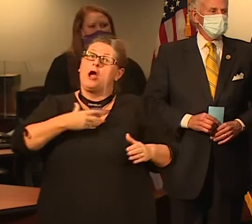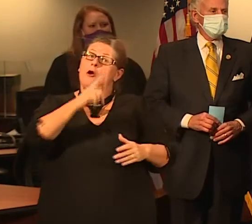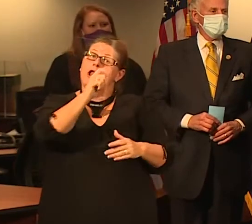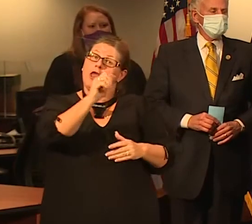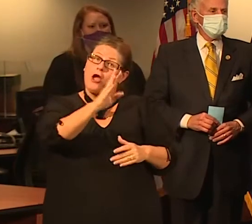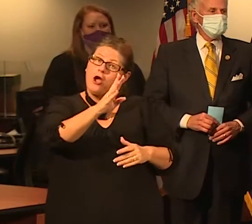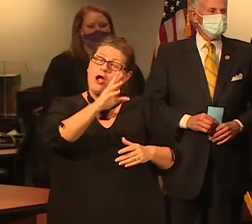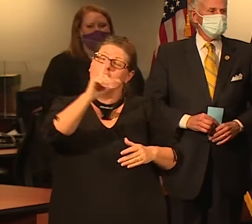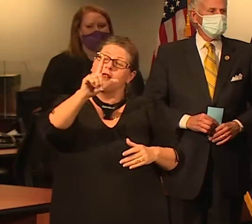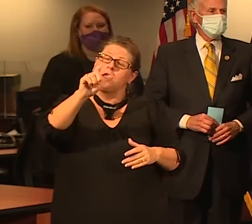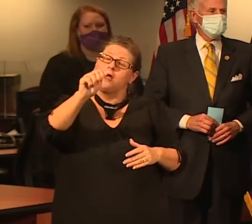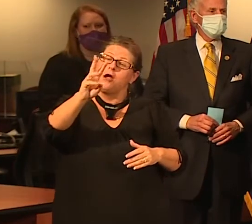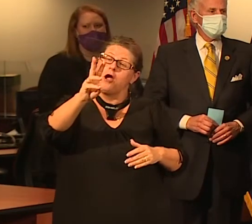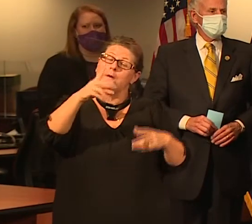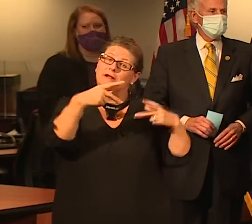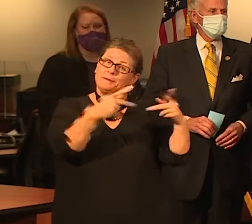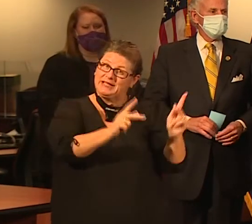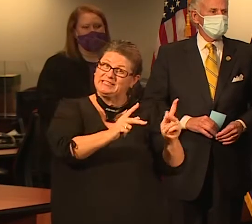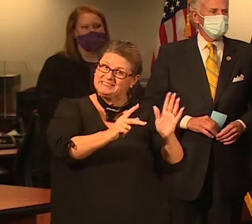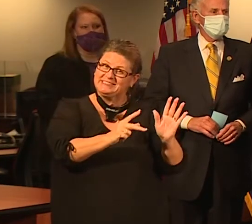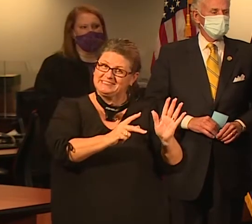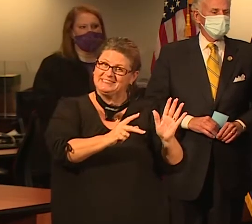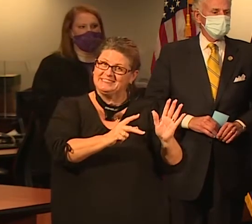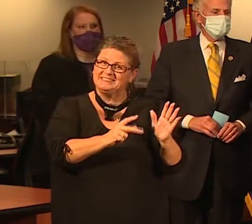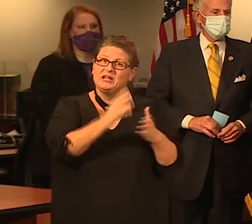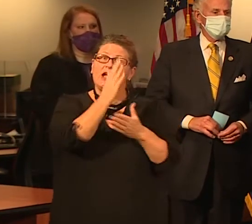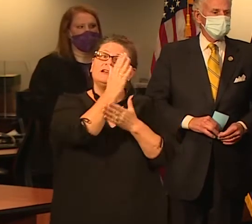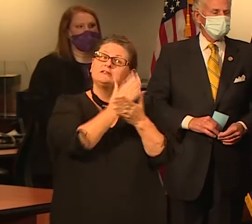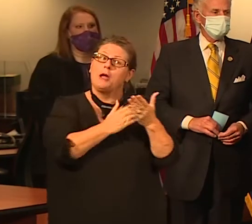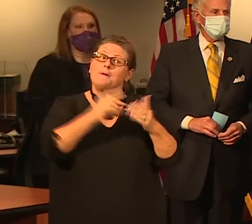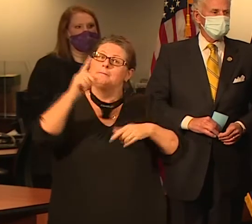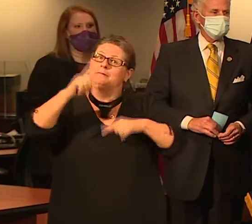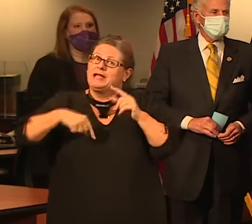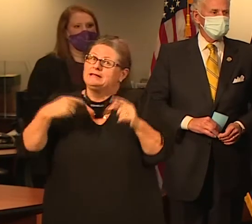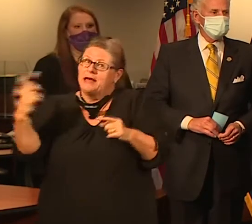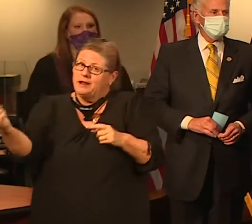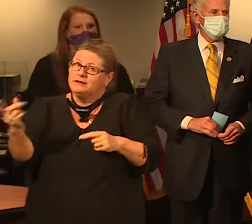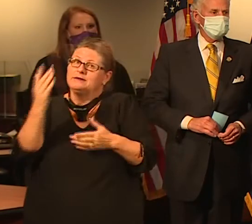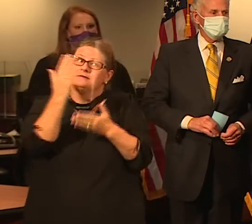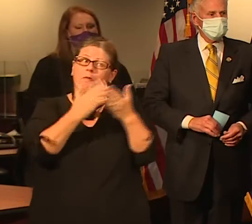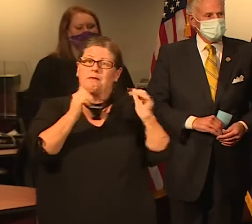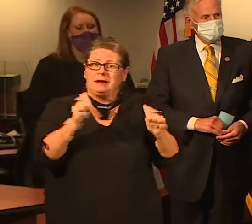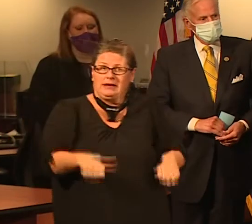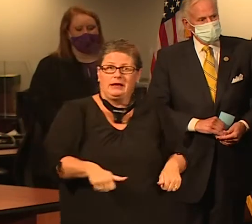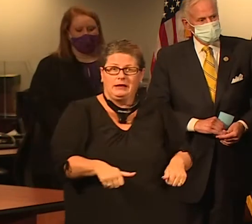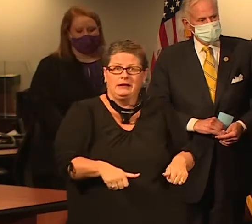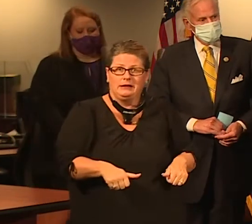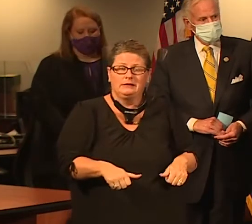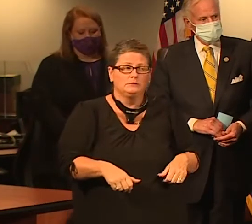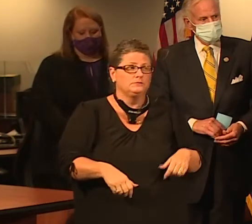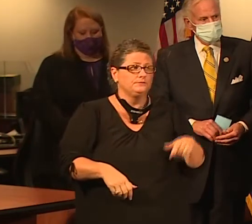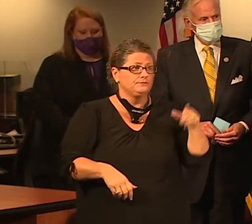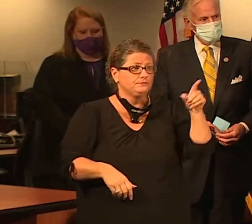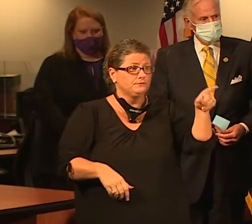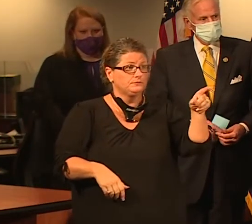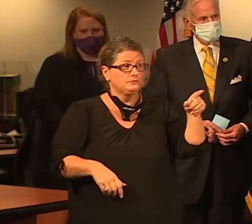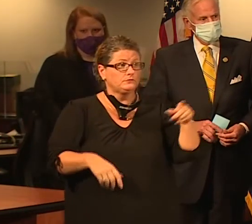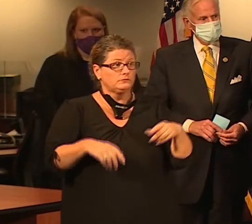that we're restricted under the law as to who we can provide certain types of information. Is there a disconnect